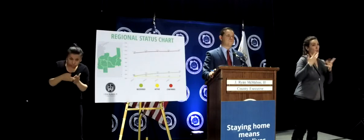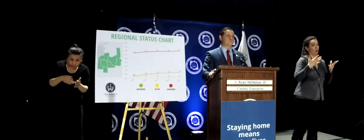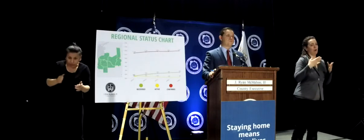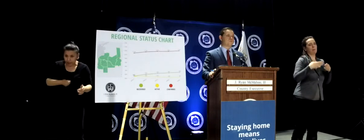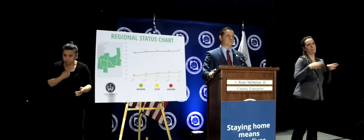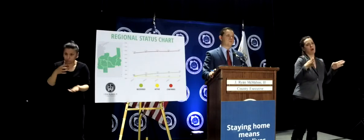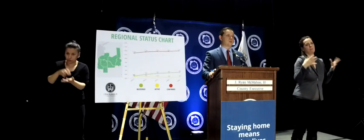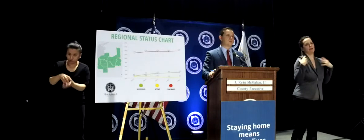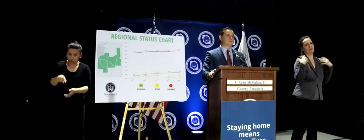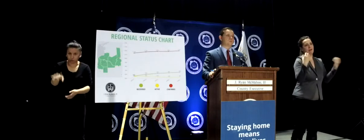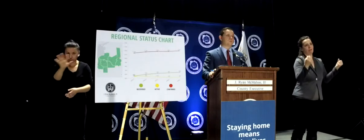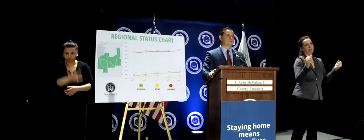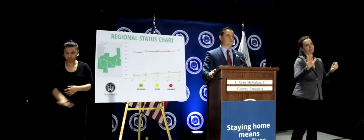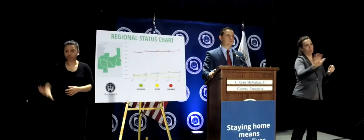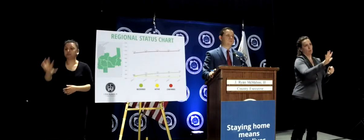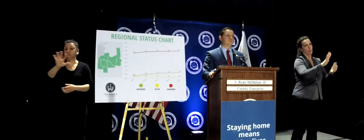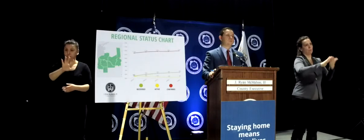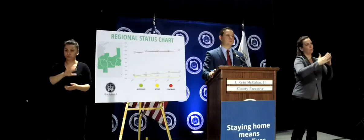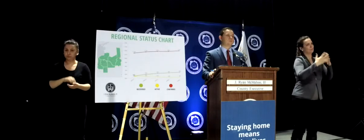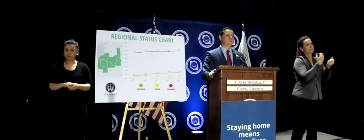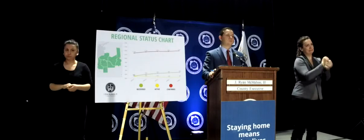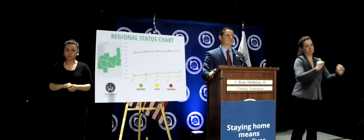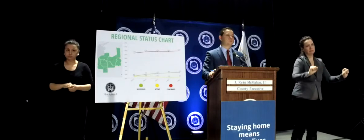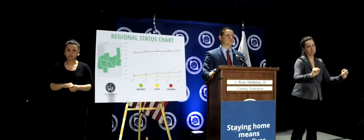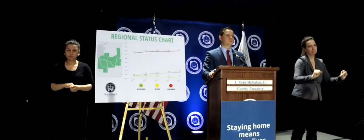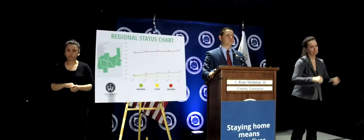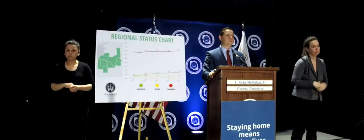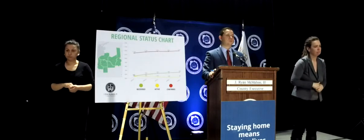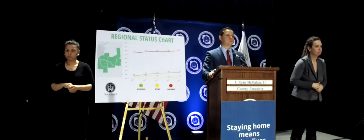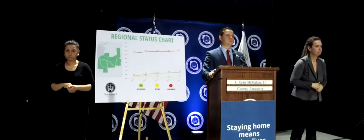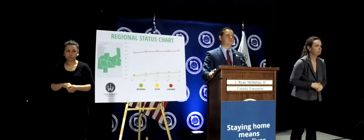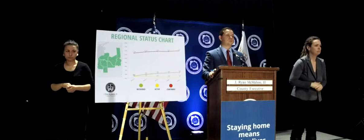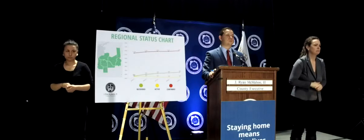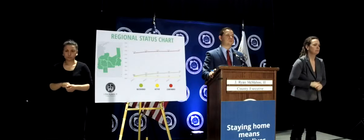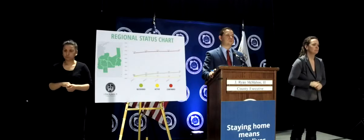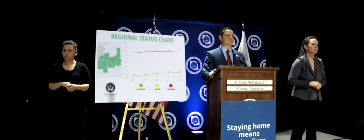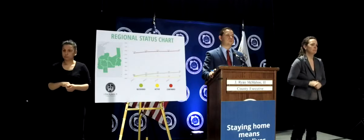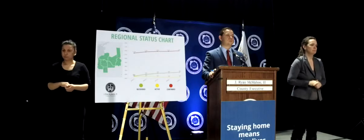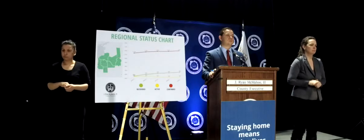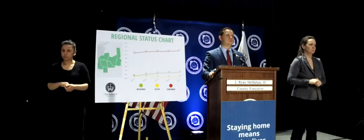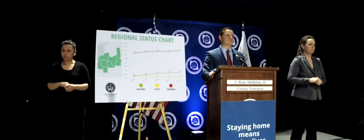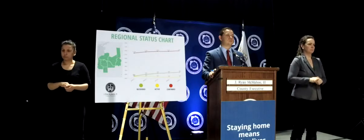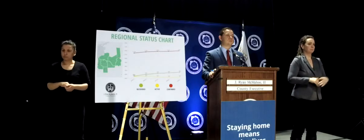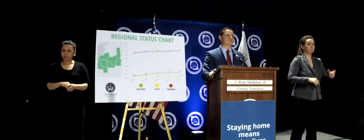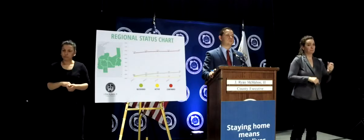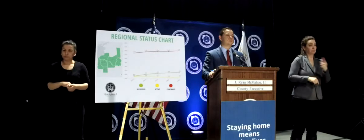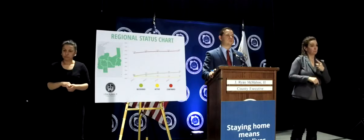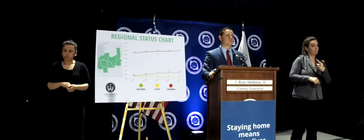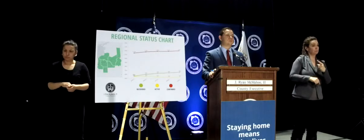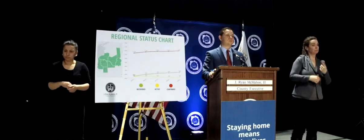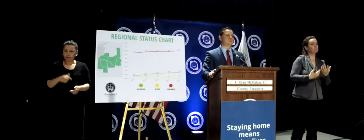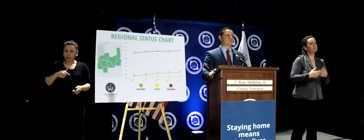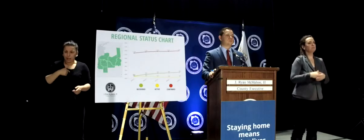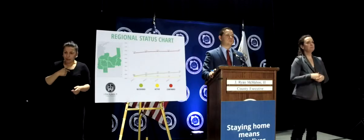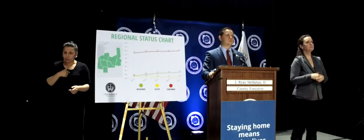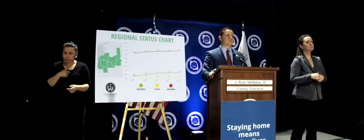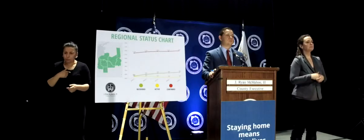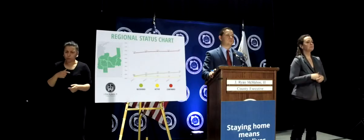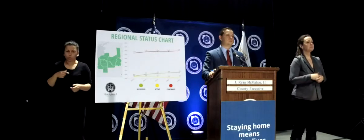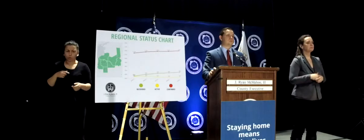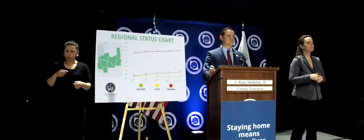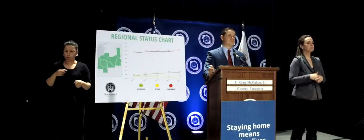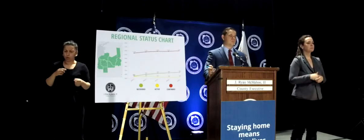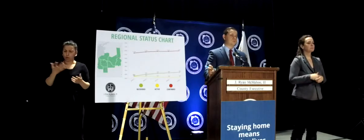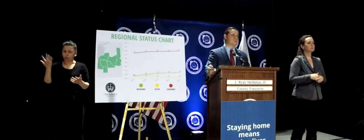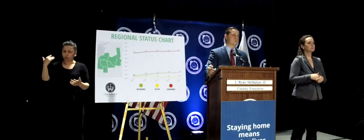stay-at-home order being lifted and the alternate shopping days being lifted, just to confirm, moving forward, starting today, people don't have to follow